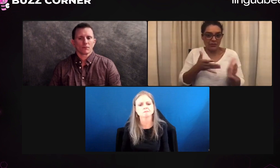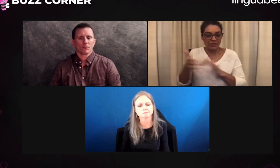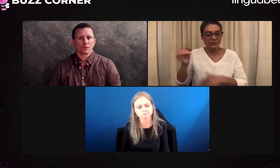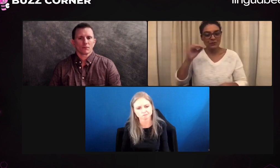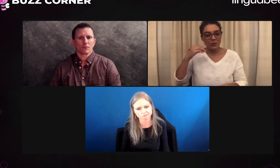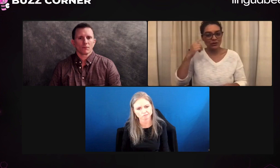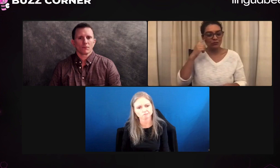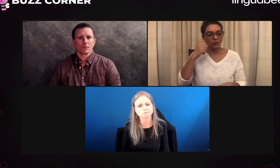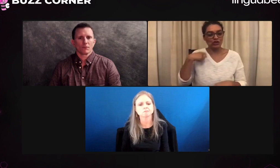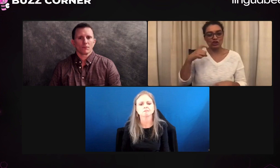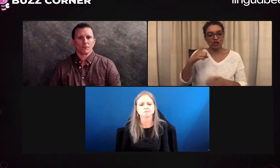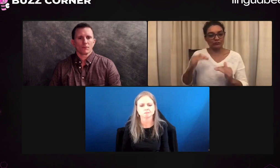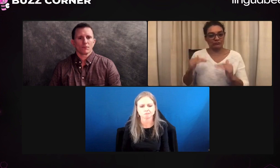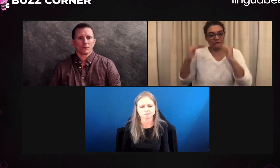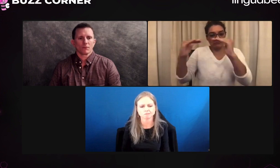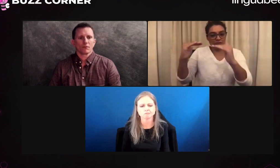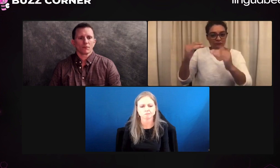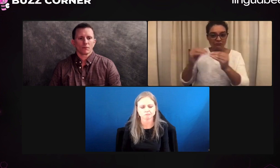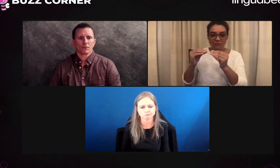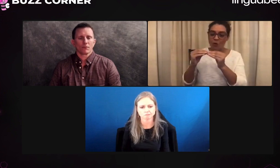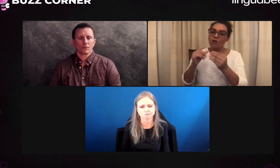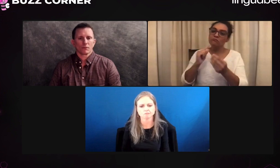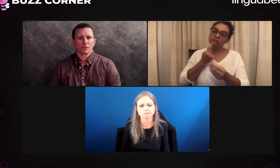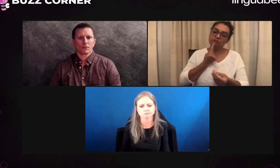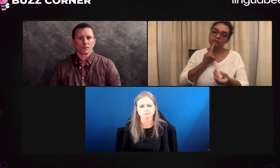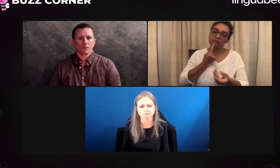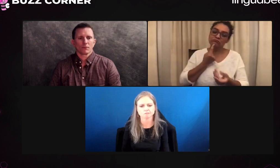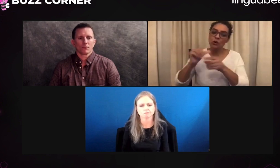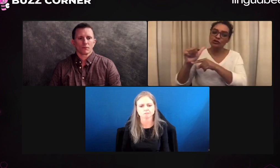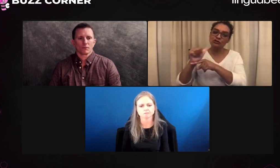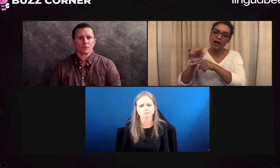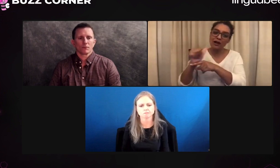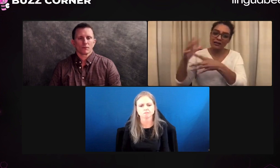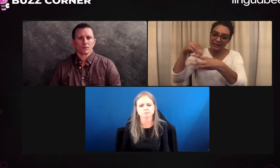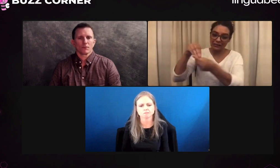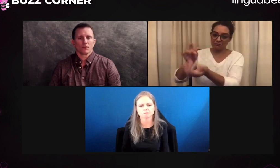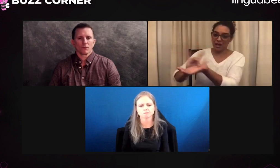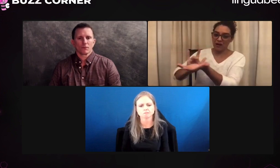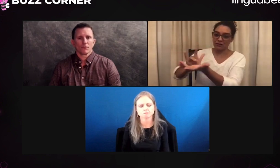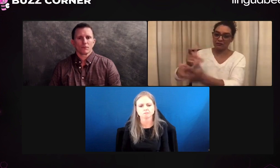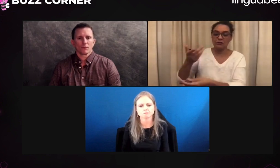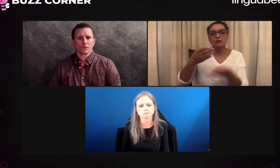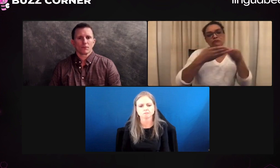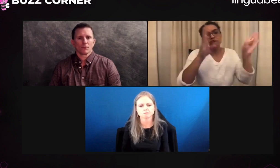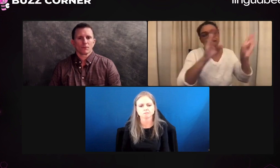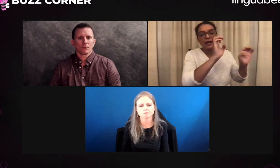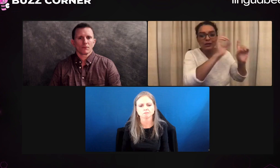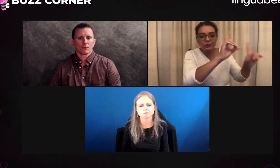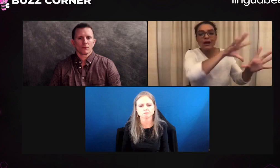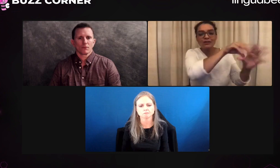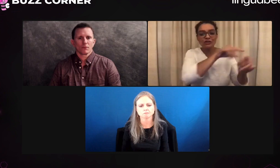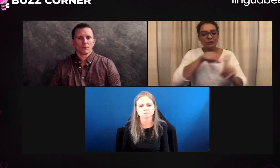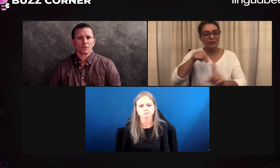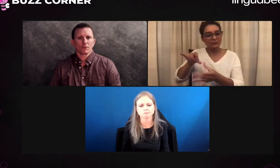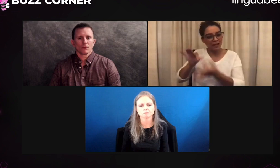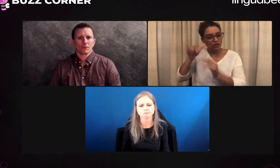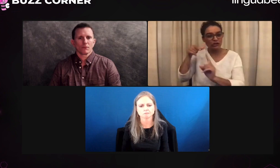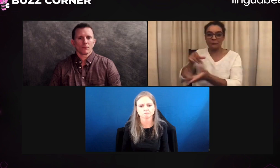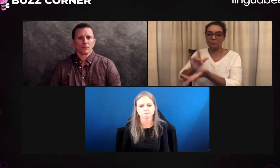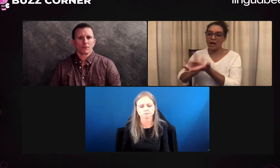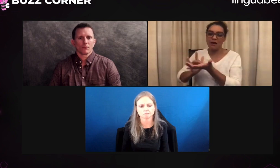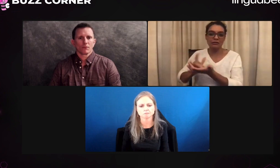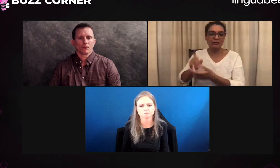a situation where people's lives are at risk or on the line, just to make sure that they have that opportunity